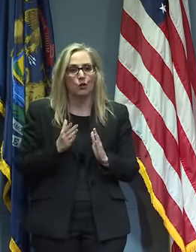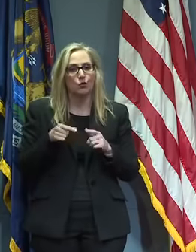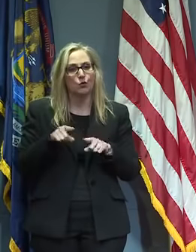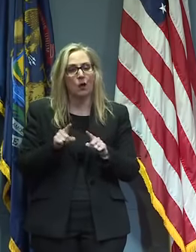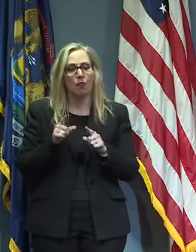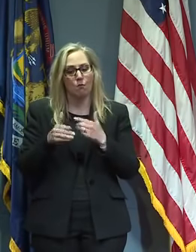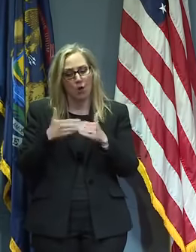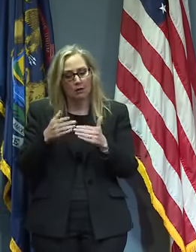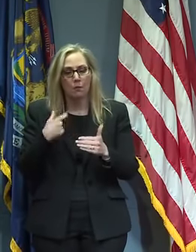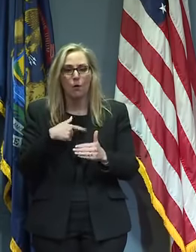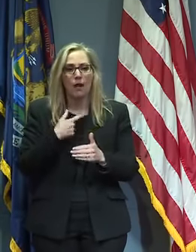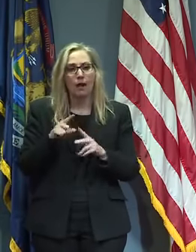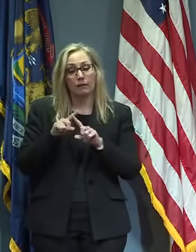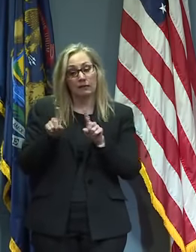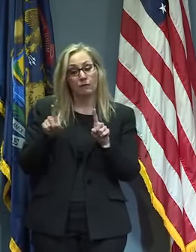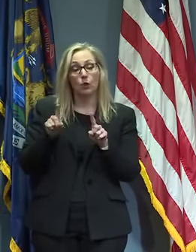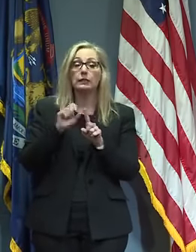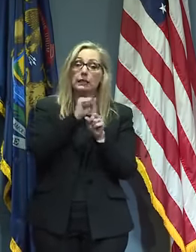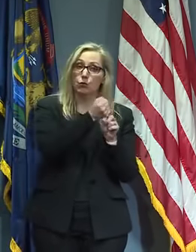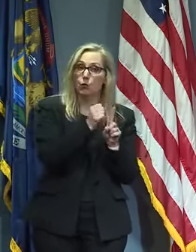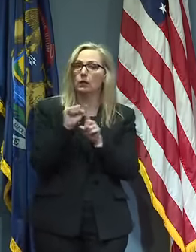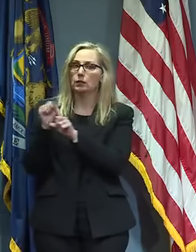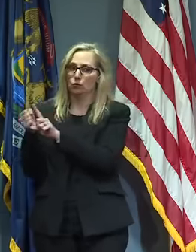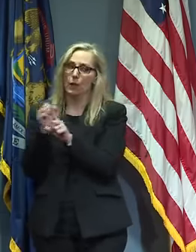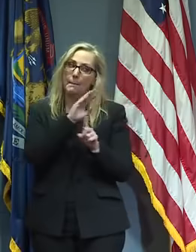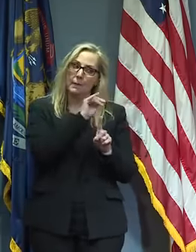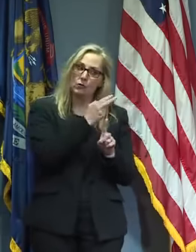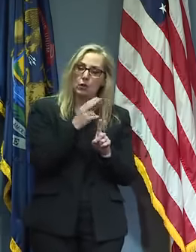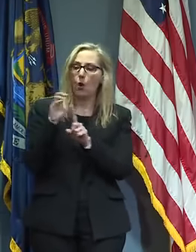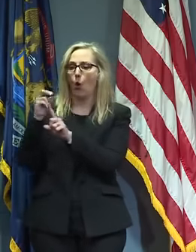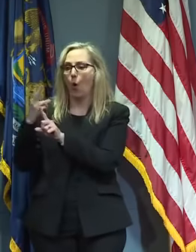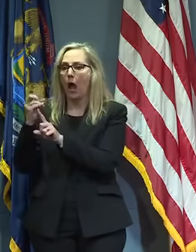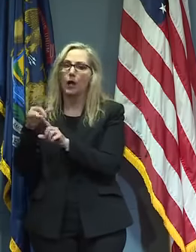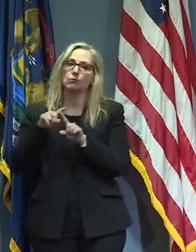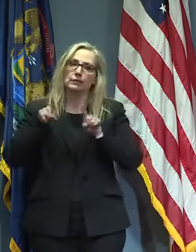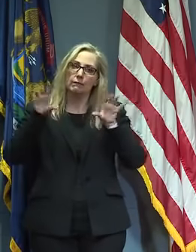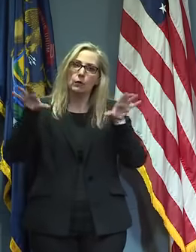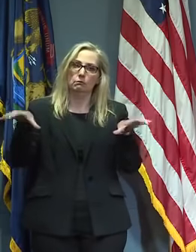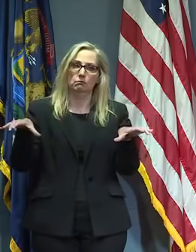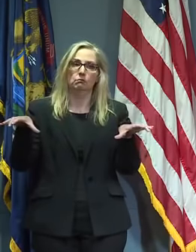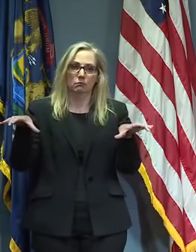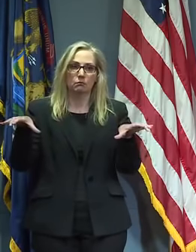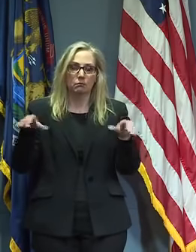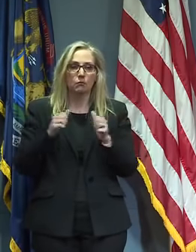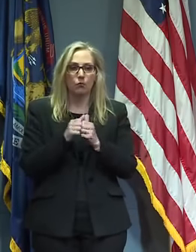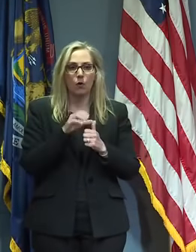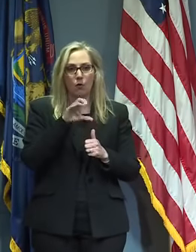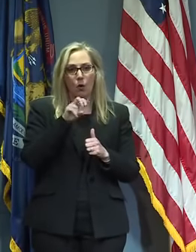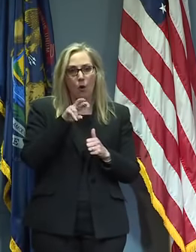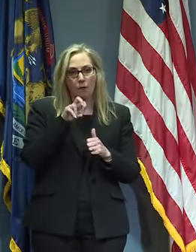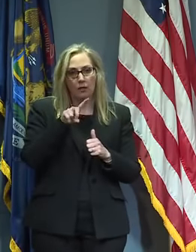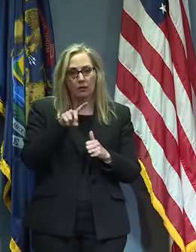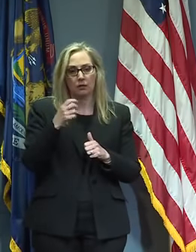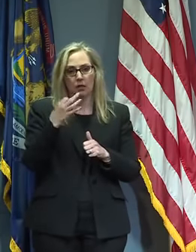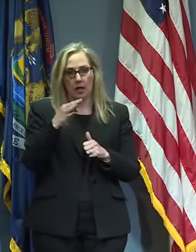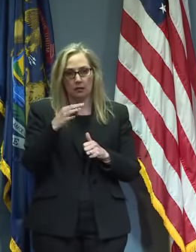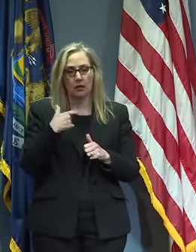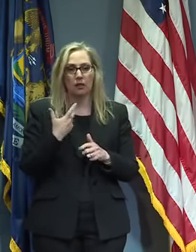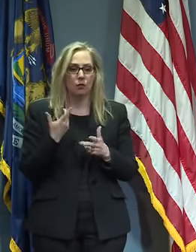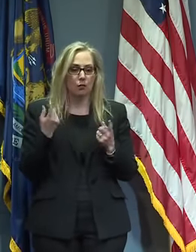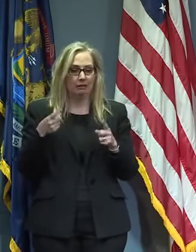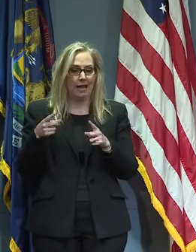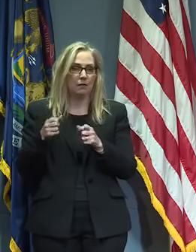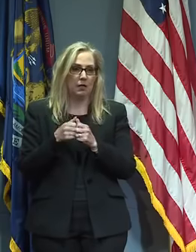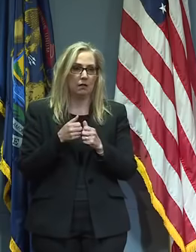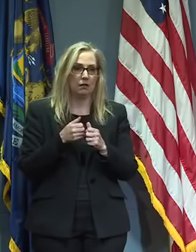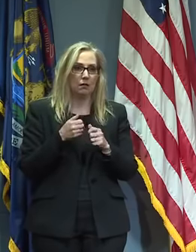we just have very different situations in our states with regard to the presence of COVID-19 and the toll that it's taken on